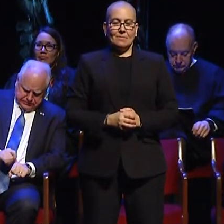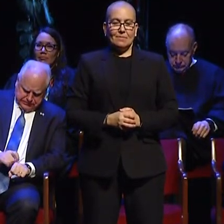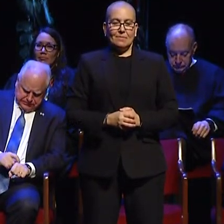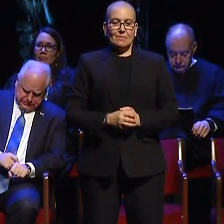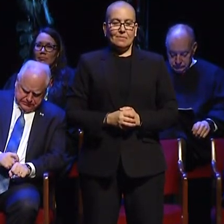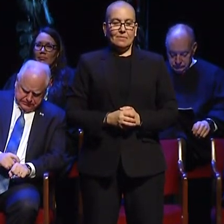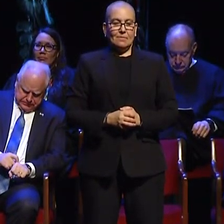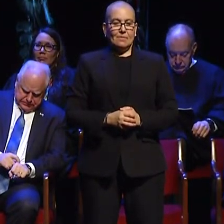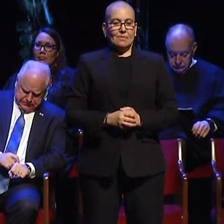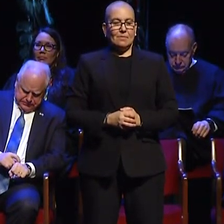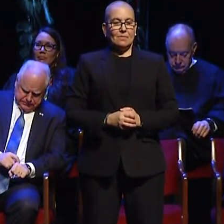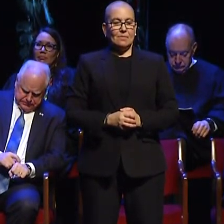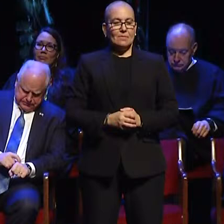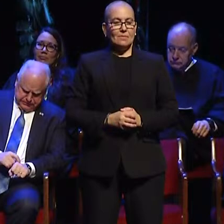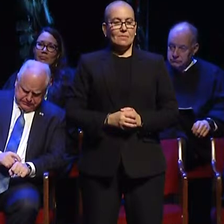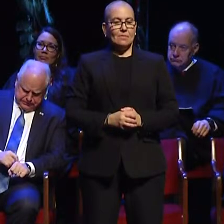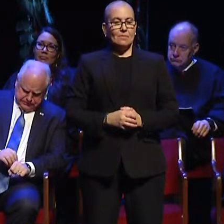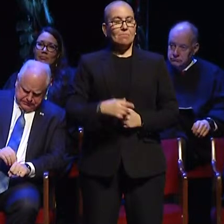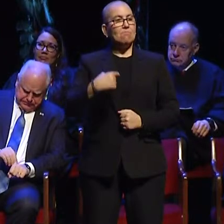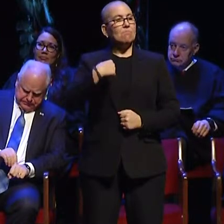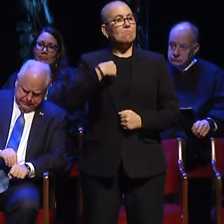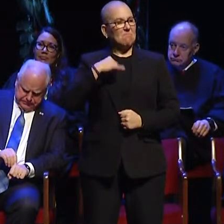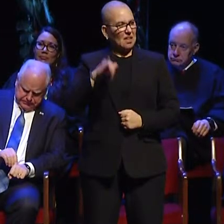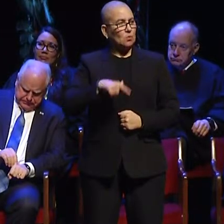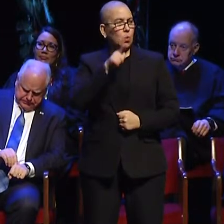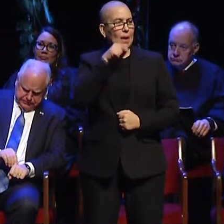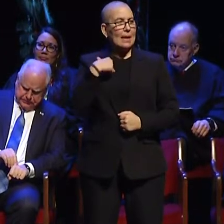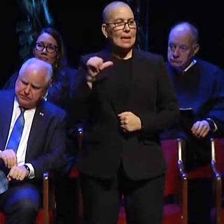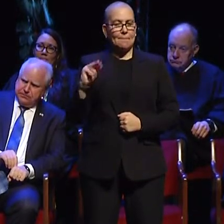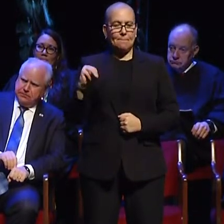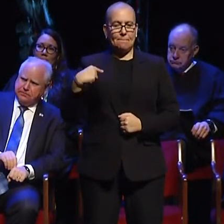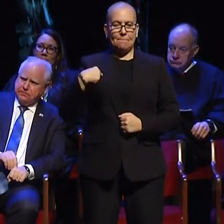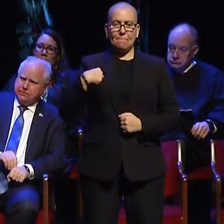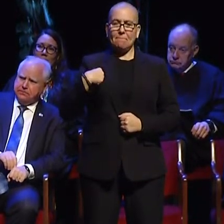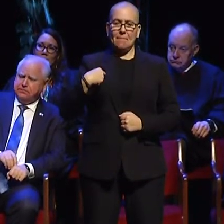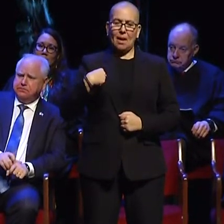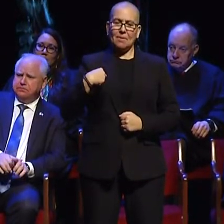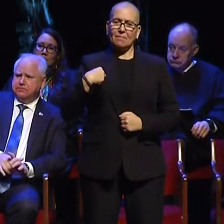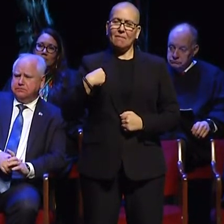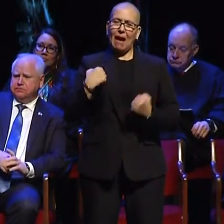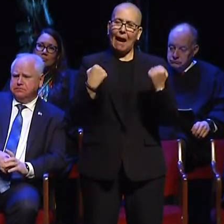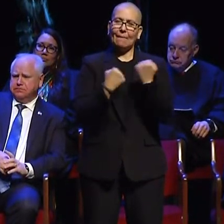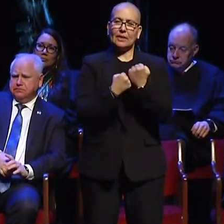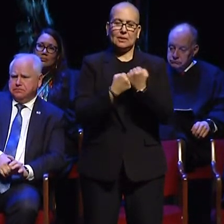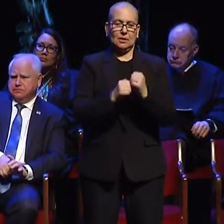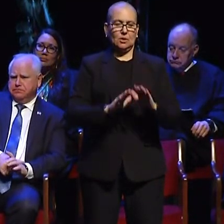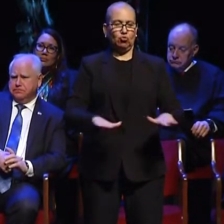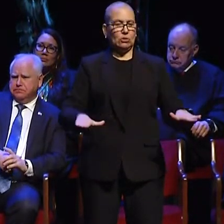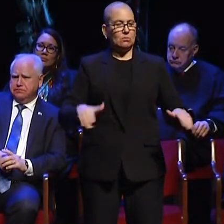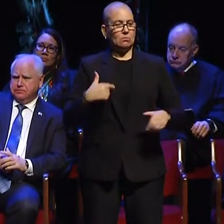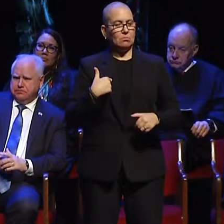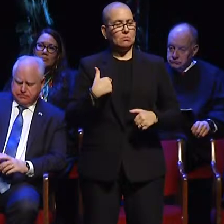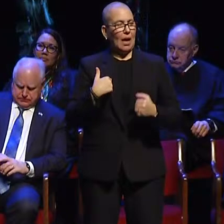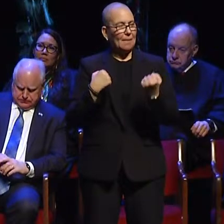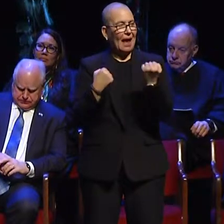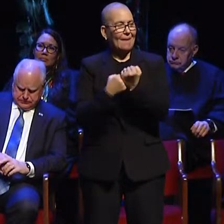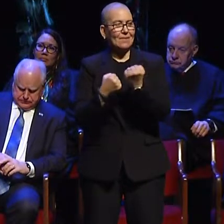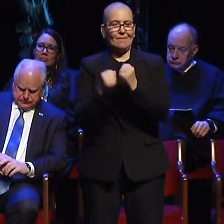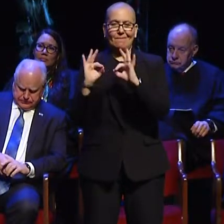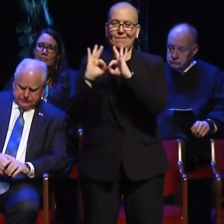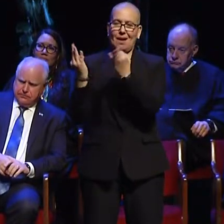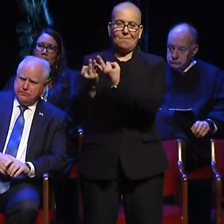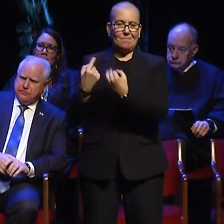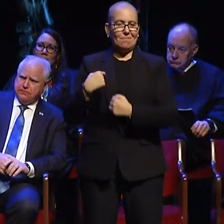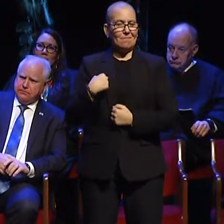I am who I am, a lifelong advocate for children and families, the highest ranking Native woman elected